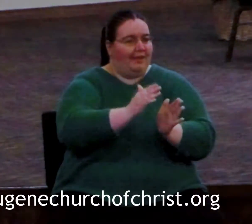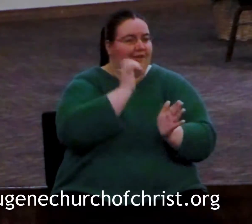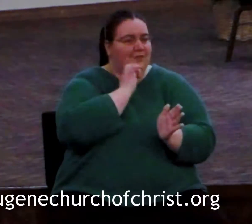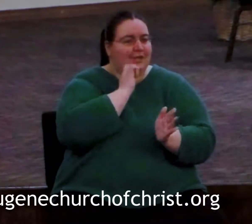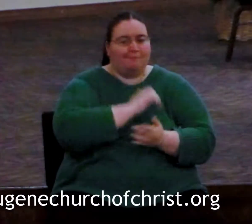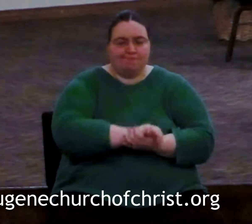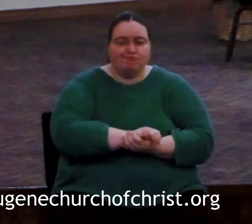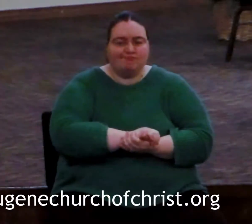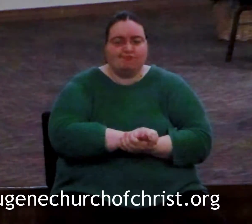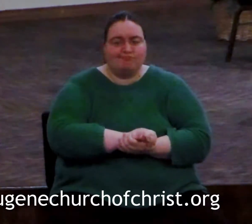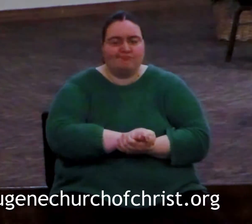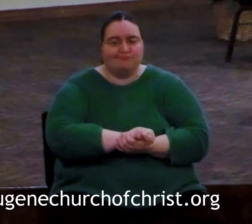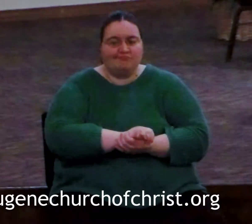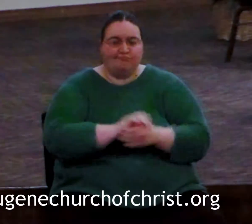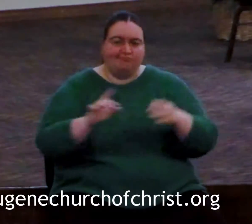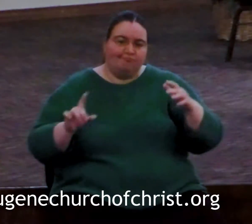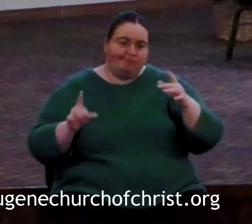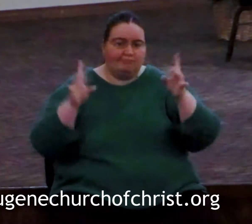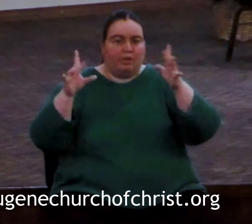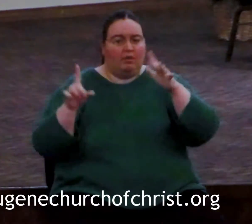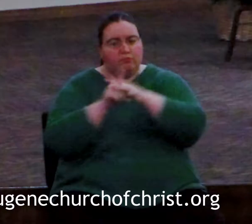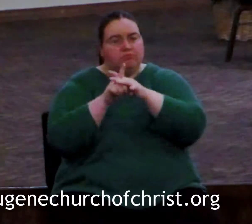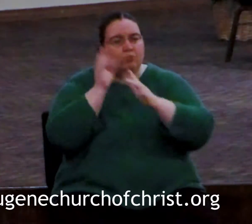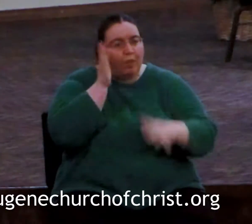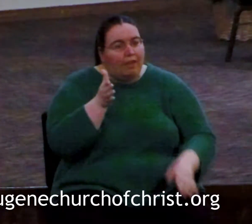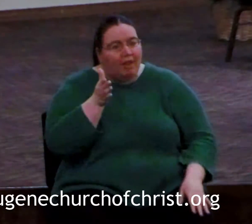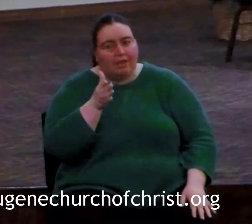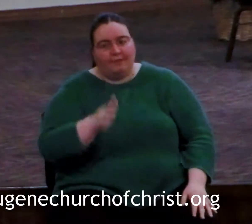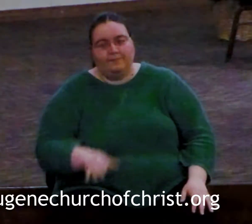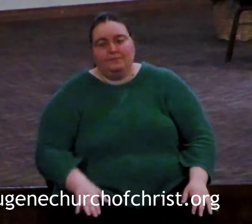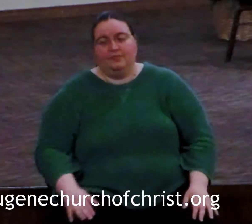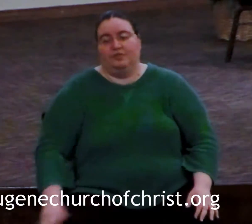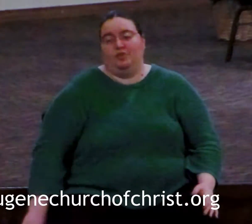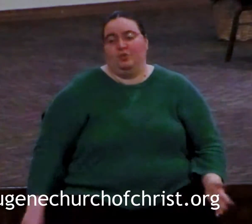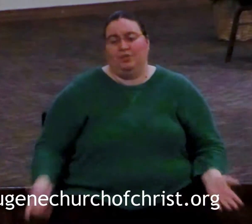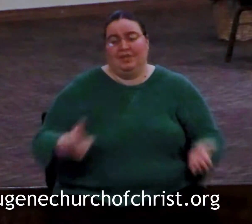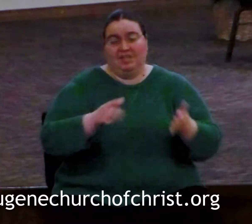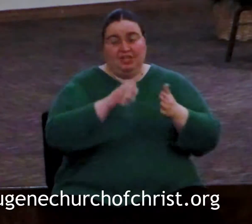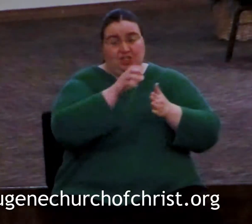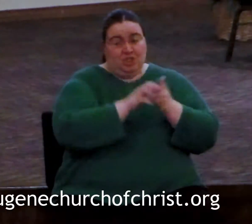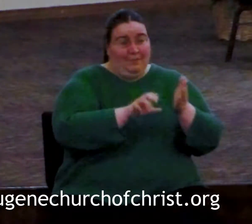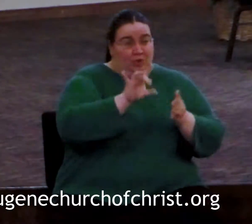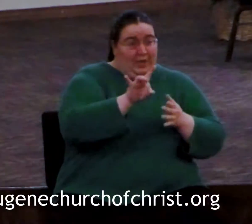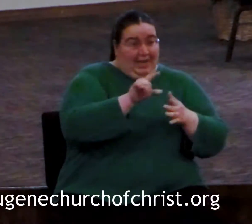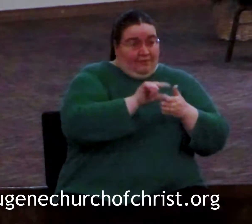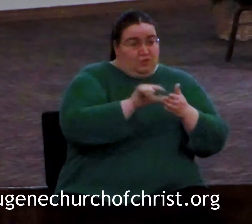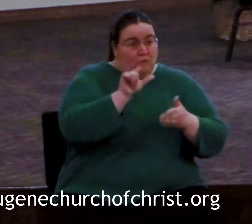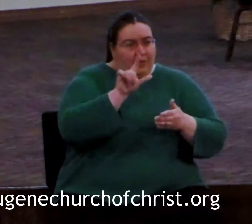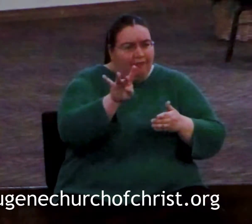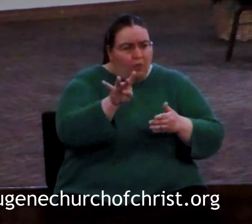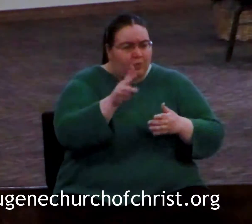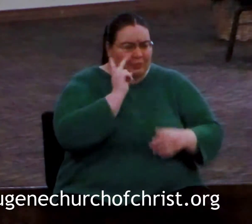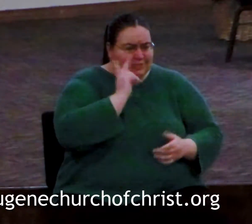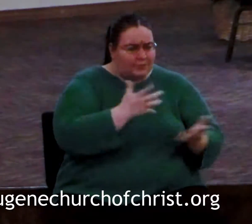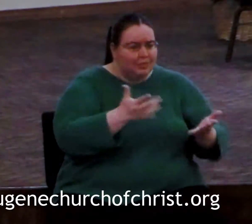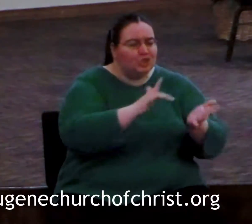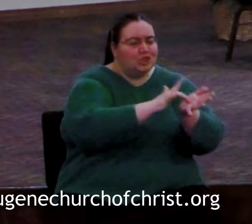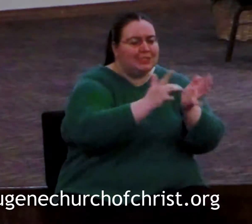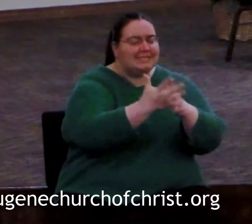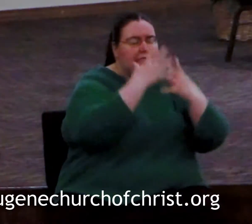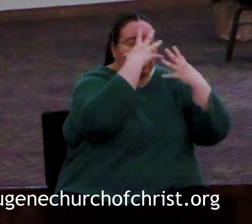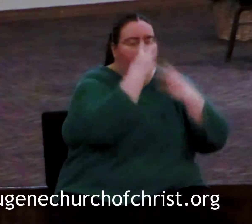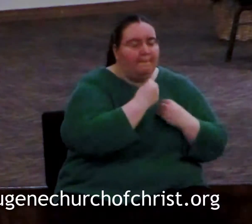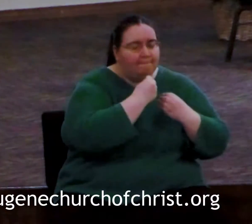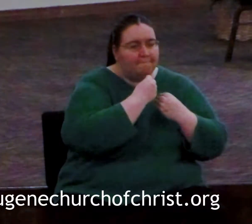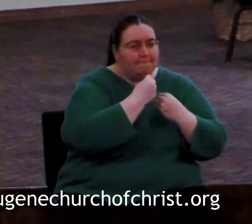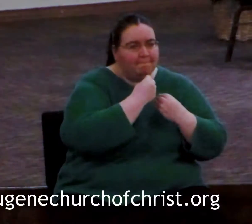storms. And then in chapter 8 and verse 24, we find Jesus is sleeping. Now, an interesting